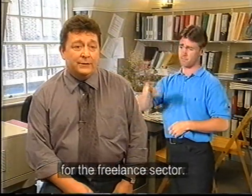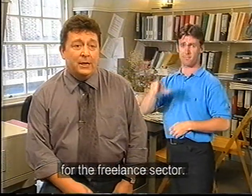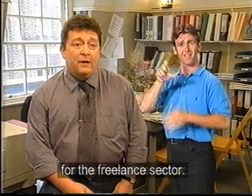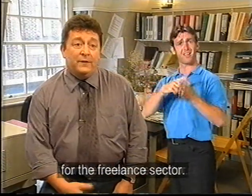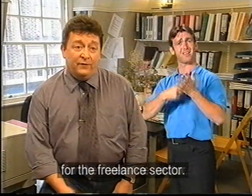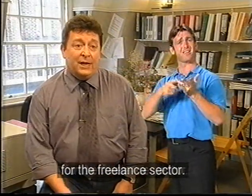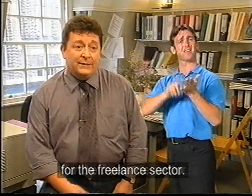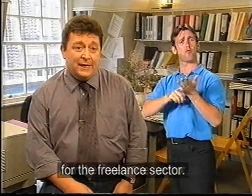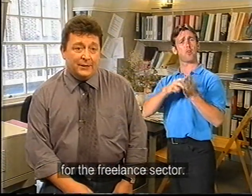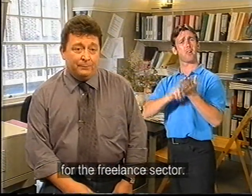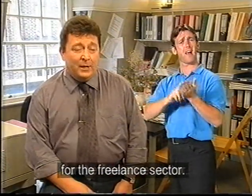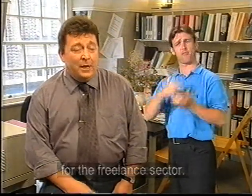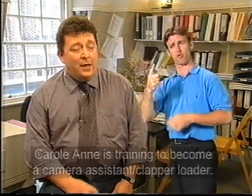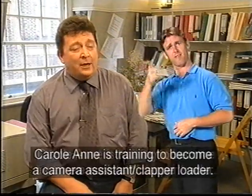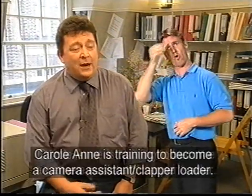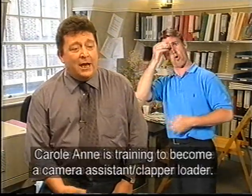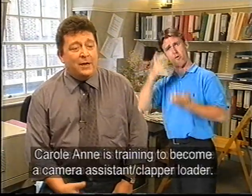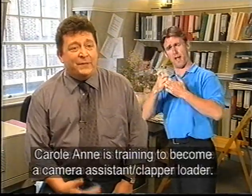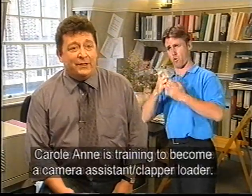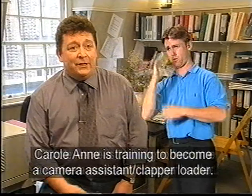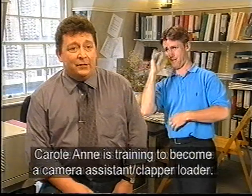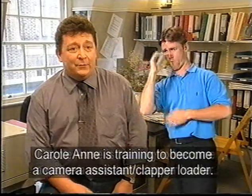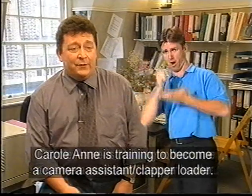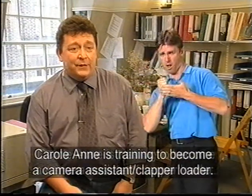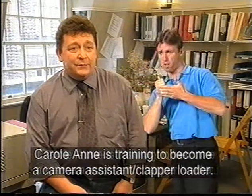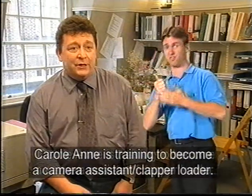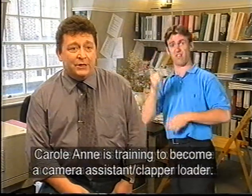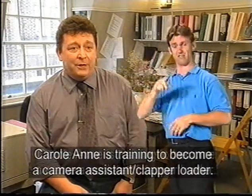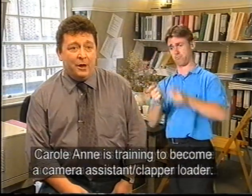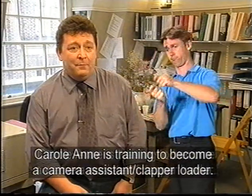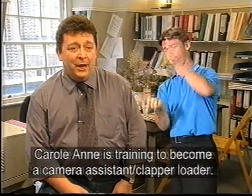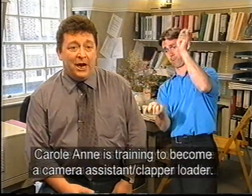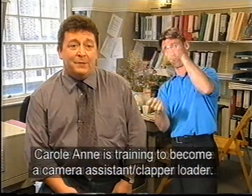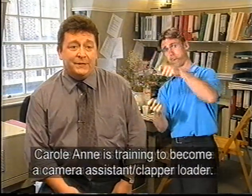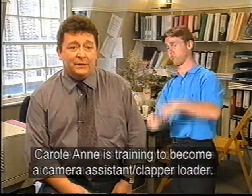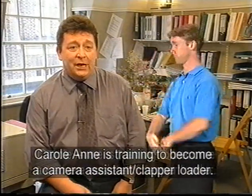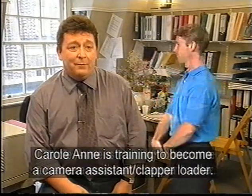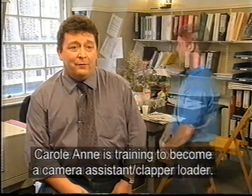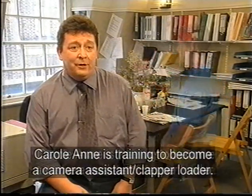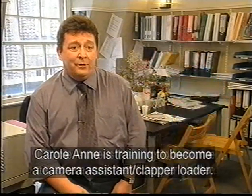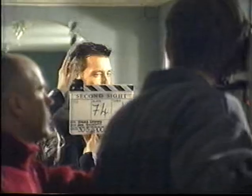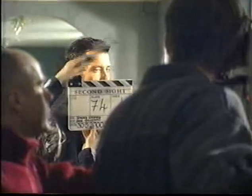for the freelance sector. Carol Ann in particular is with us training to become a camera assistant clapper loader.